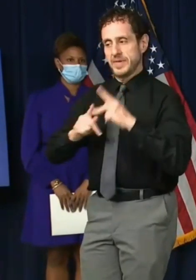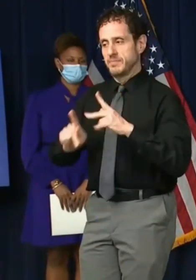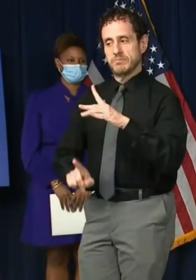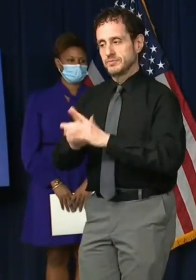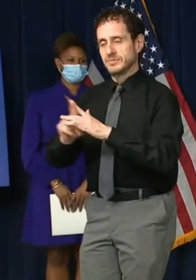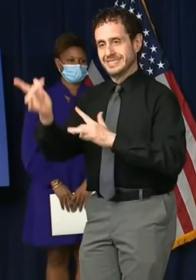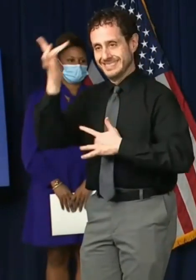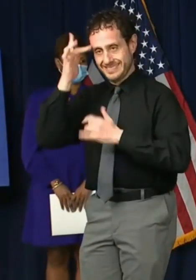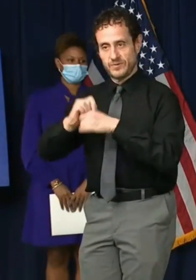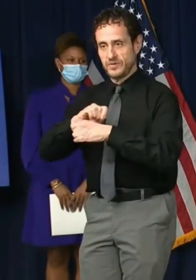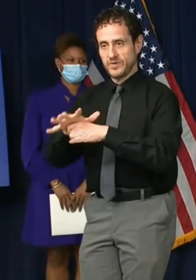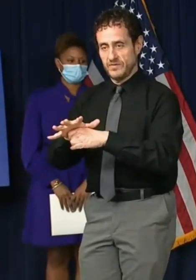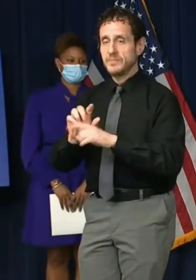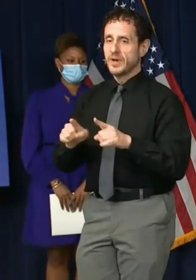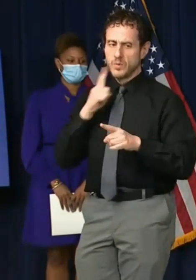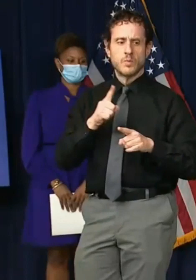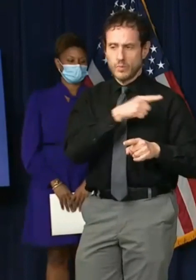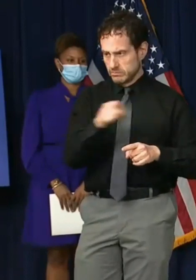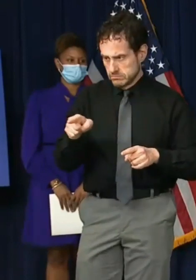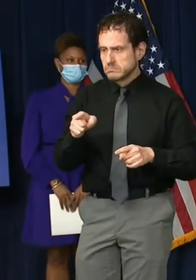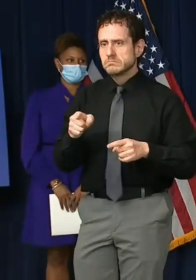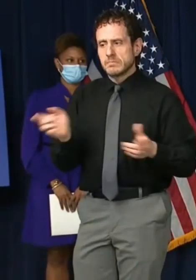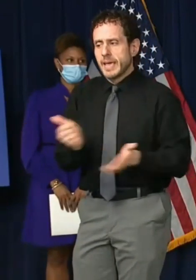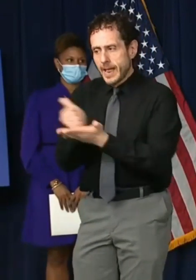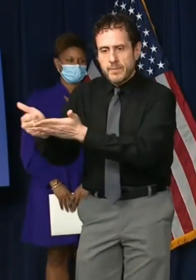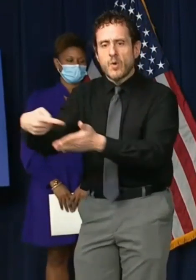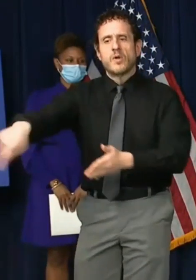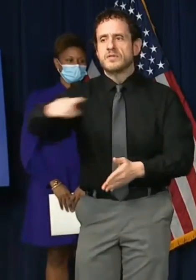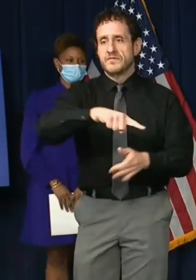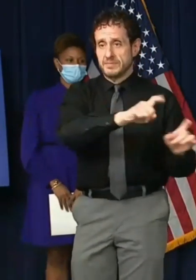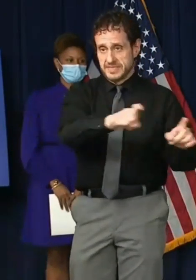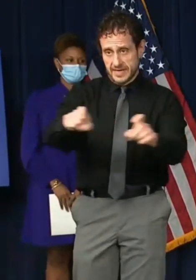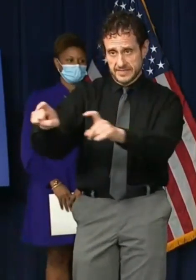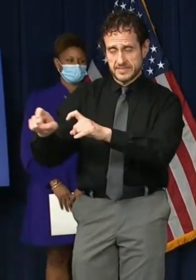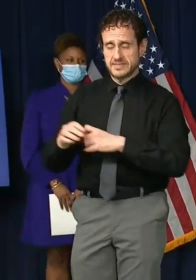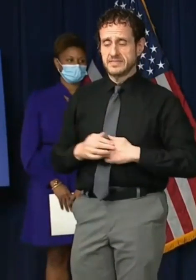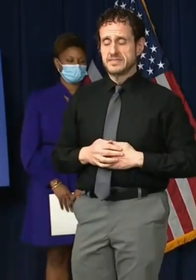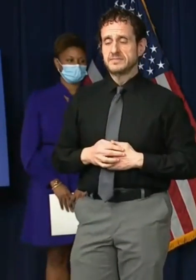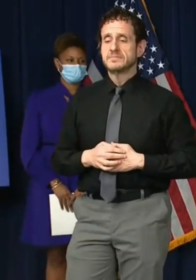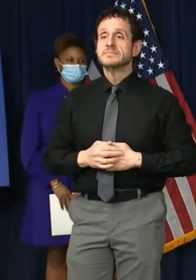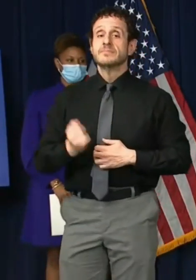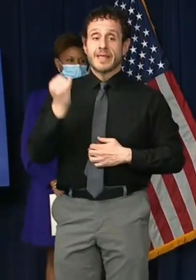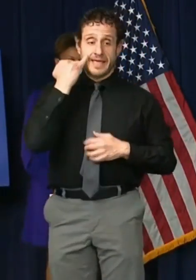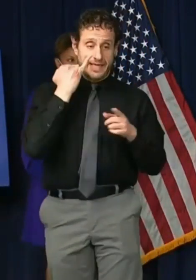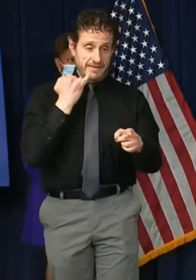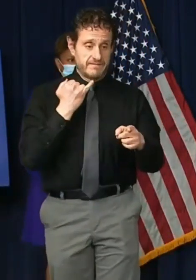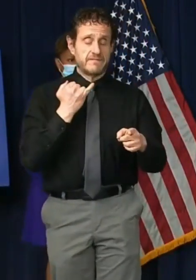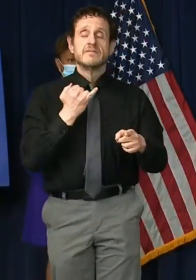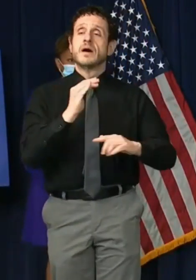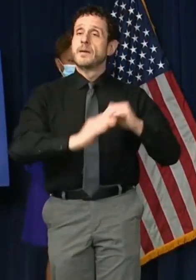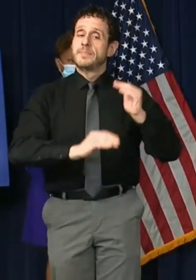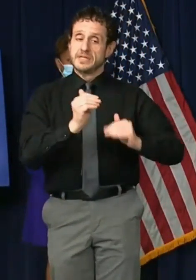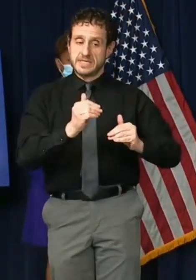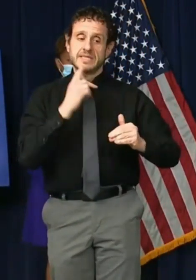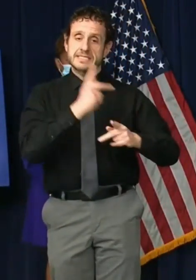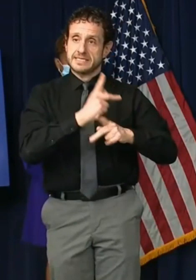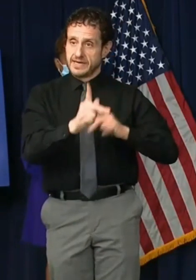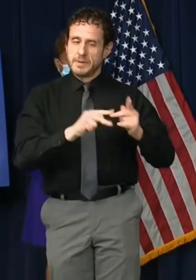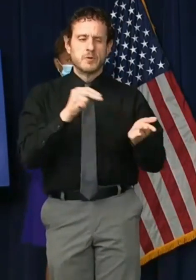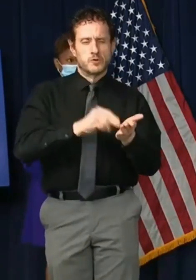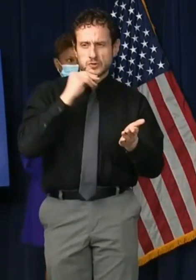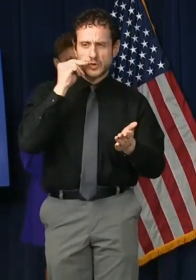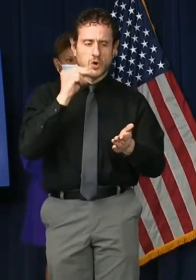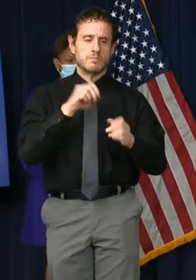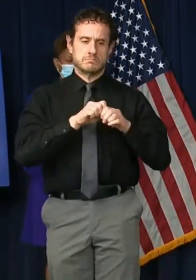testing staff and residents in the long-term care facilities located in areas with high levels of community transmission, we